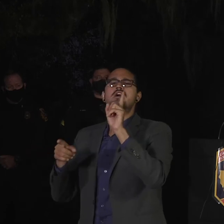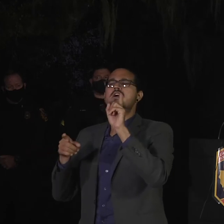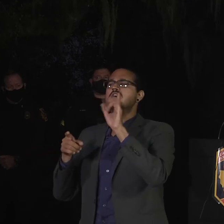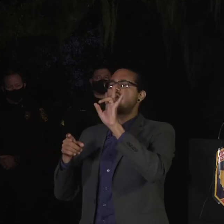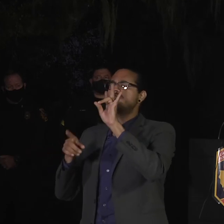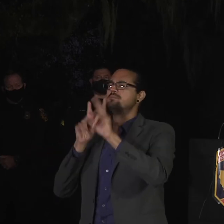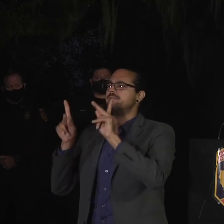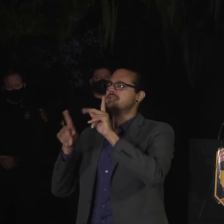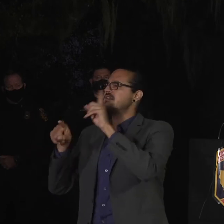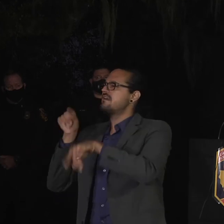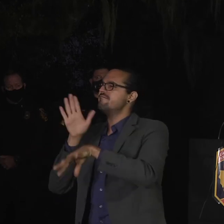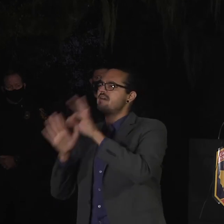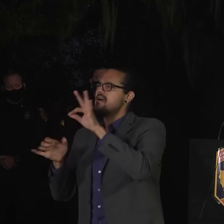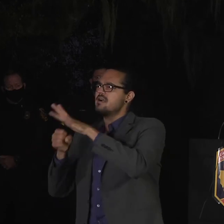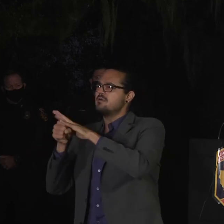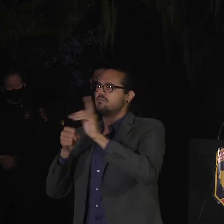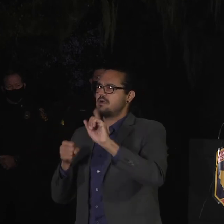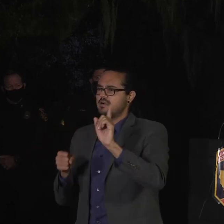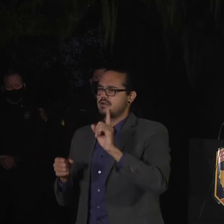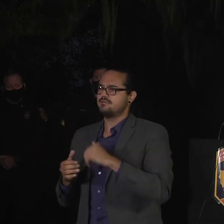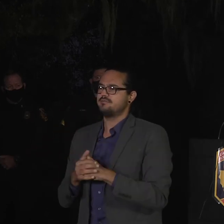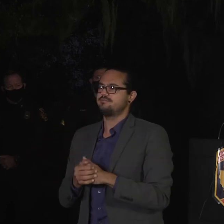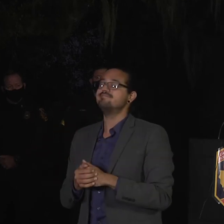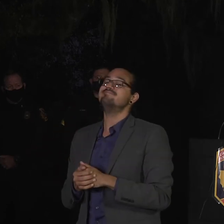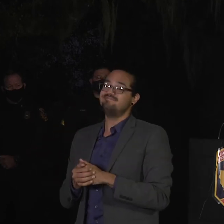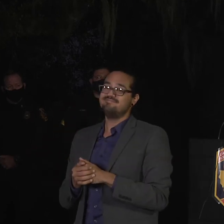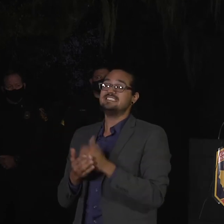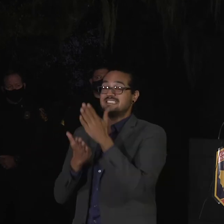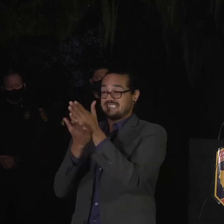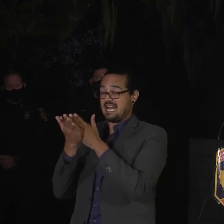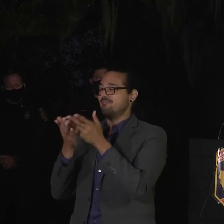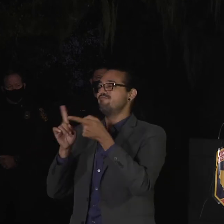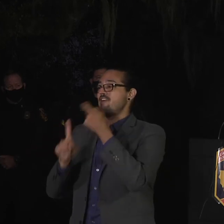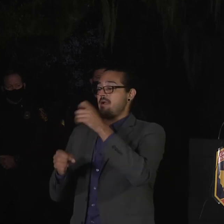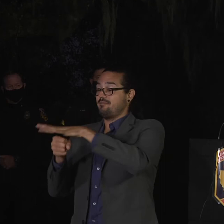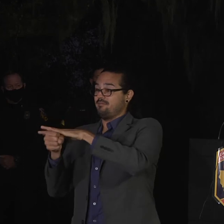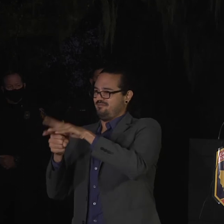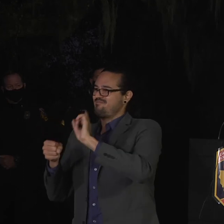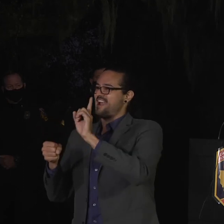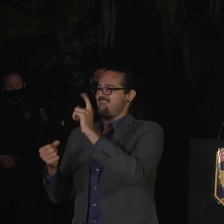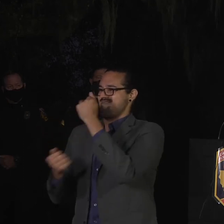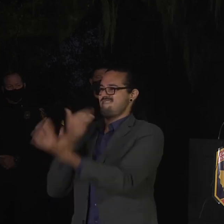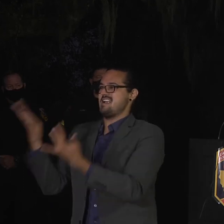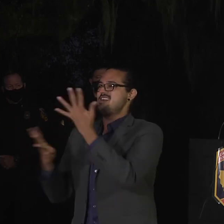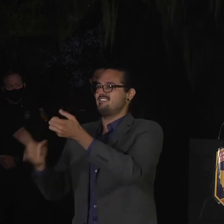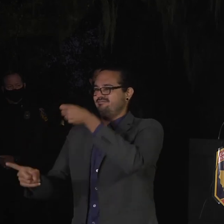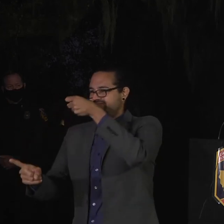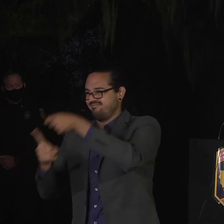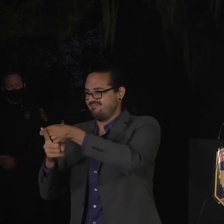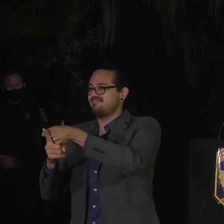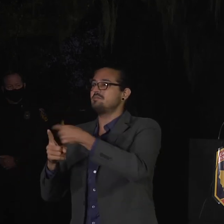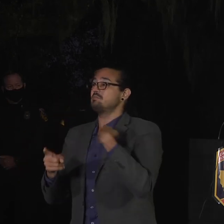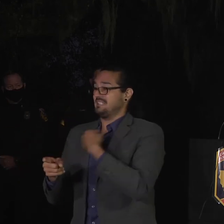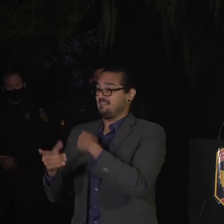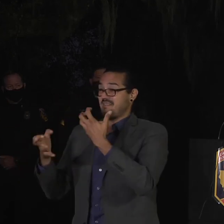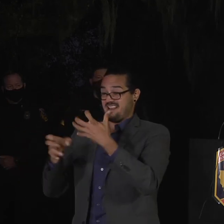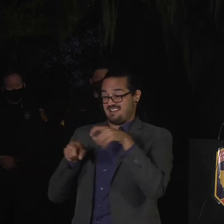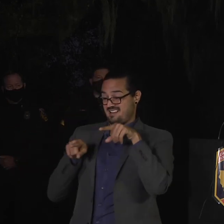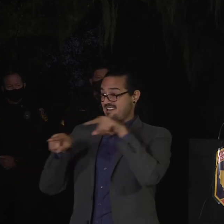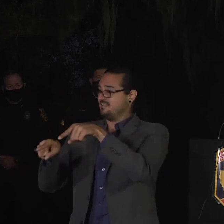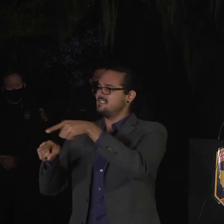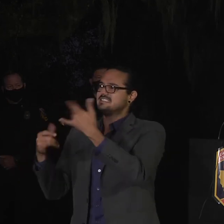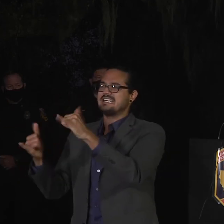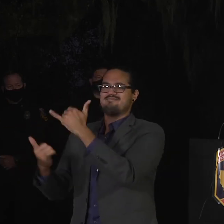few that are in fire-affected areas. So those are areas that we want to get to. But due to fire activity and other